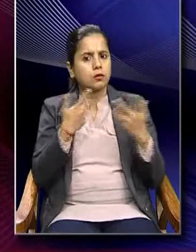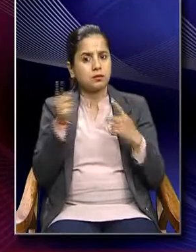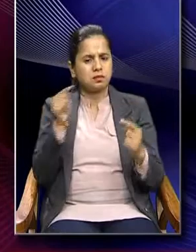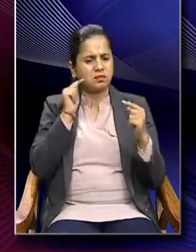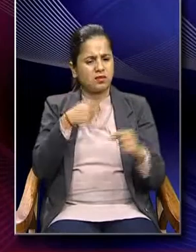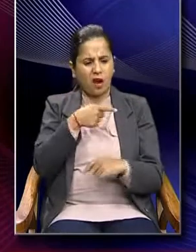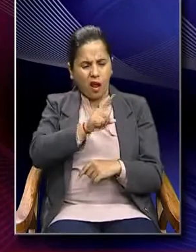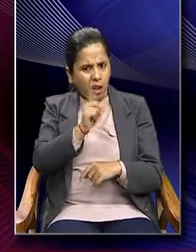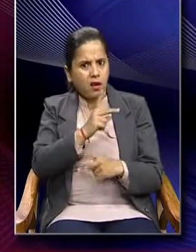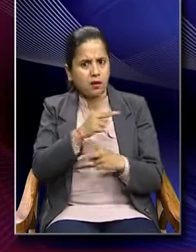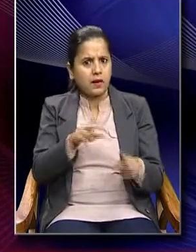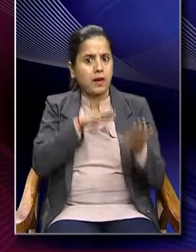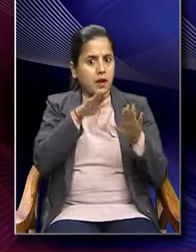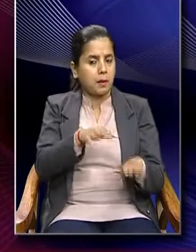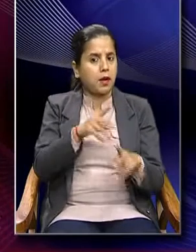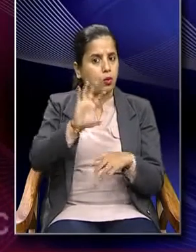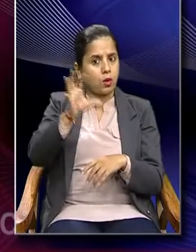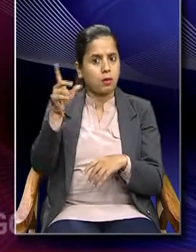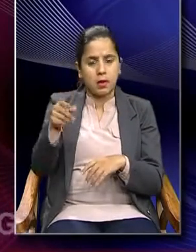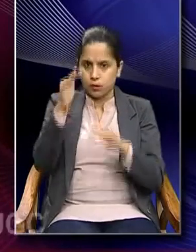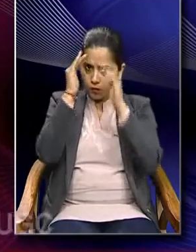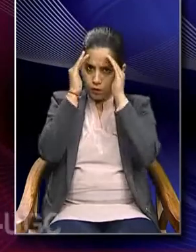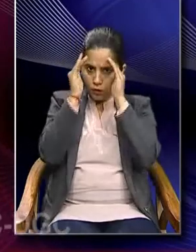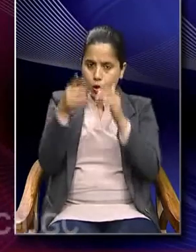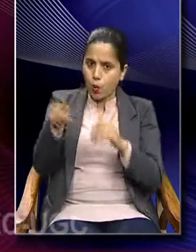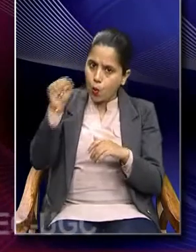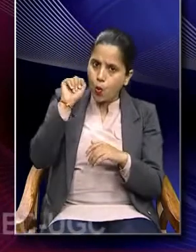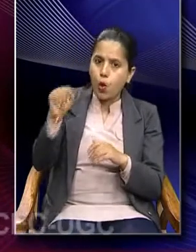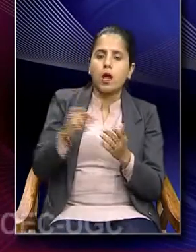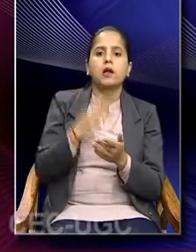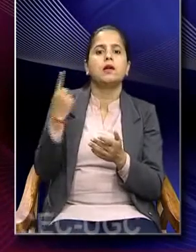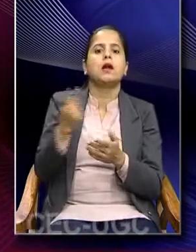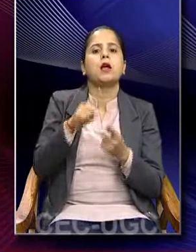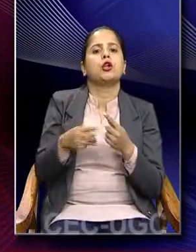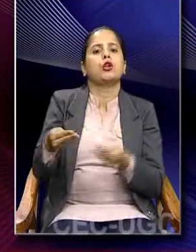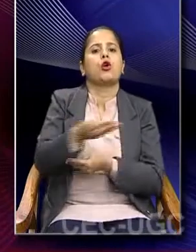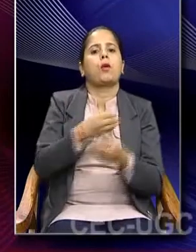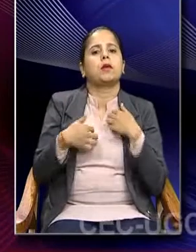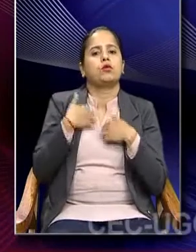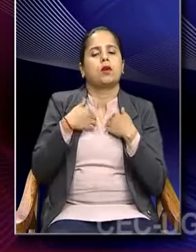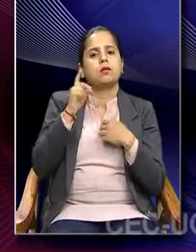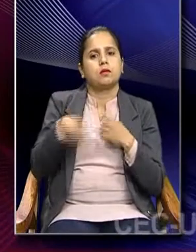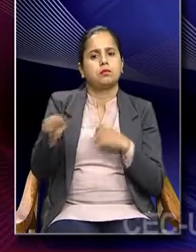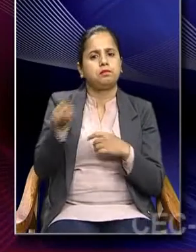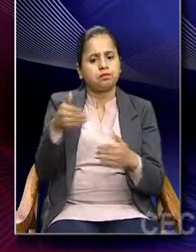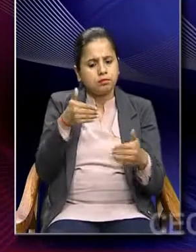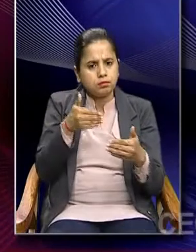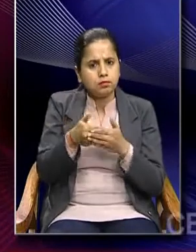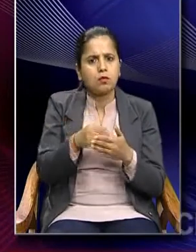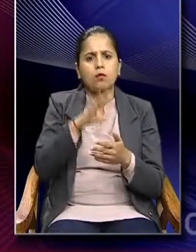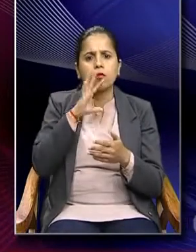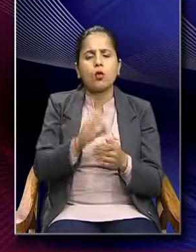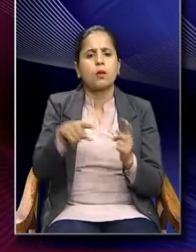that dependent countries, they should focus on their own national economic interest, they came closer to realism,